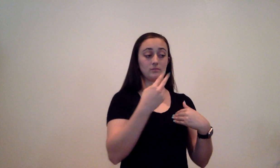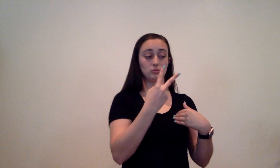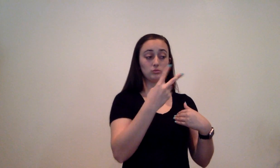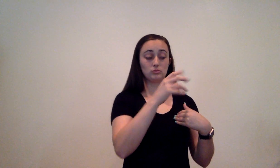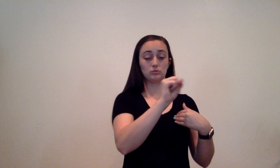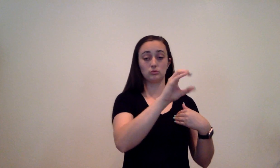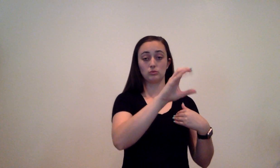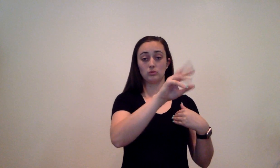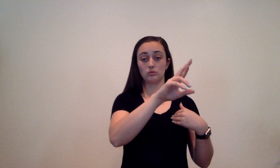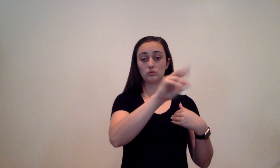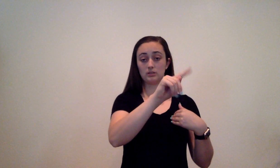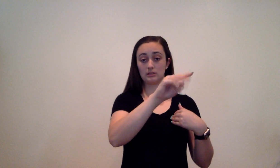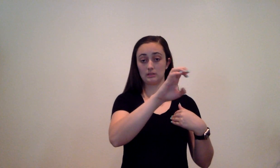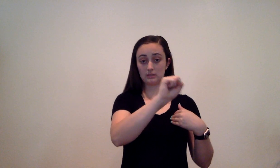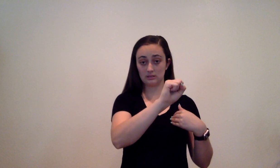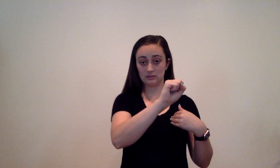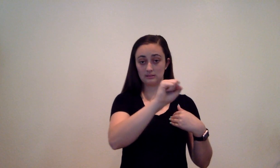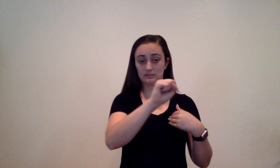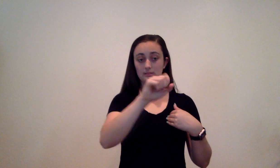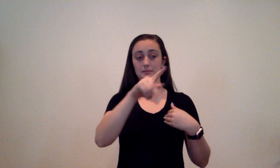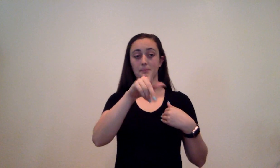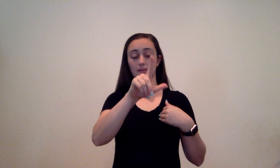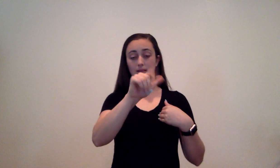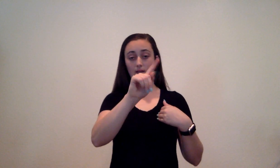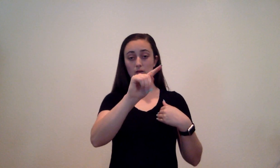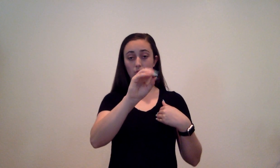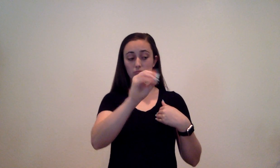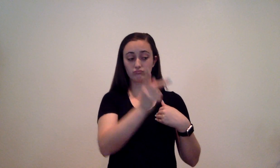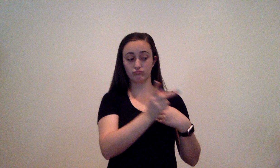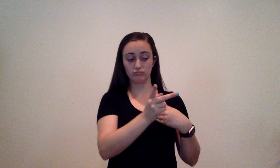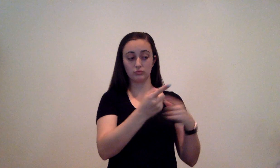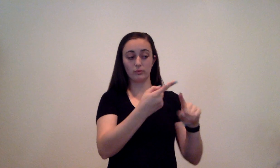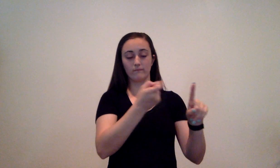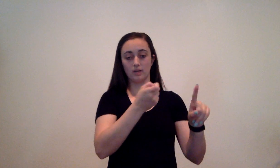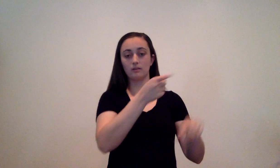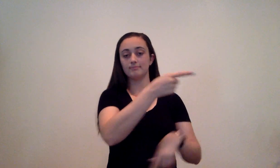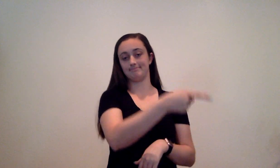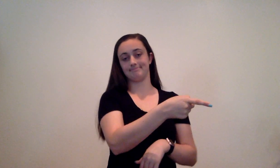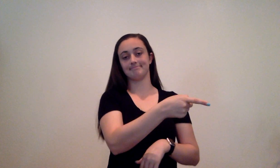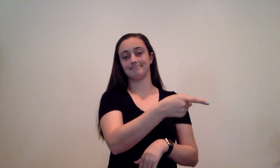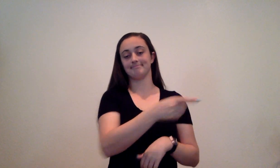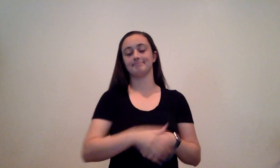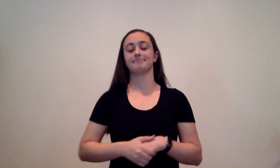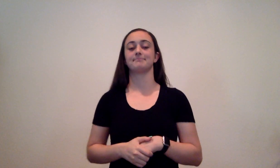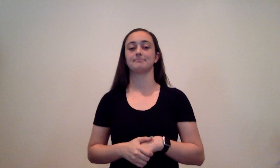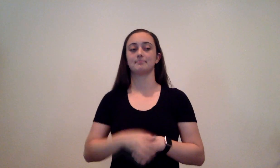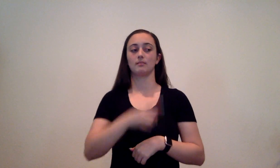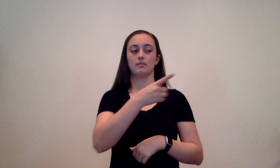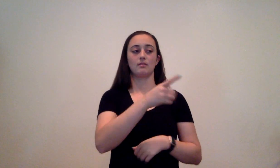from Athens and lived in Athens. Athens was a place thriving with culture, the arts,